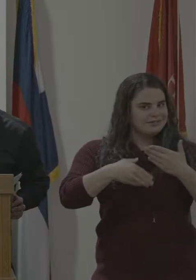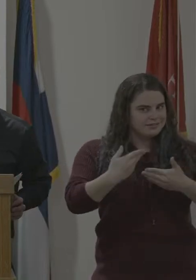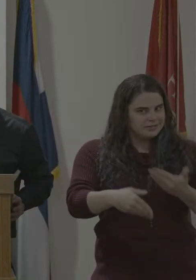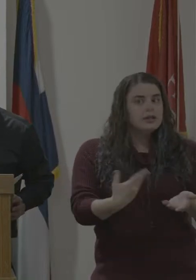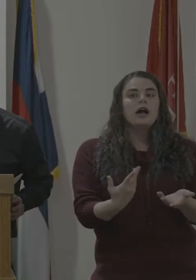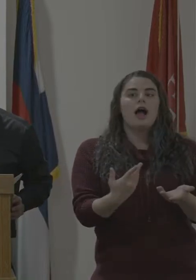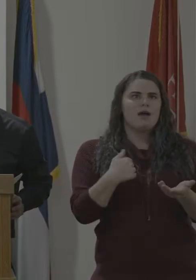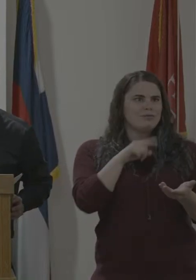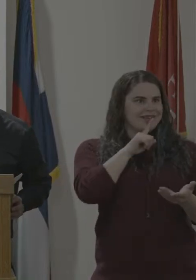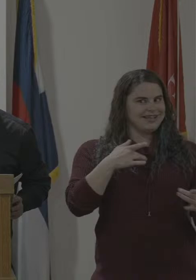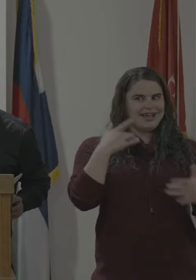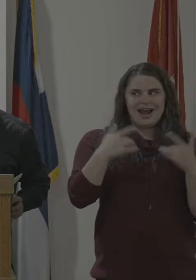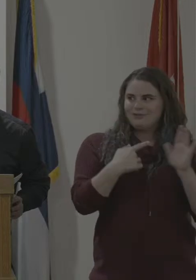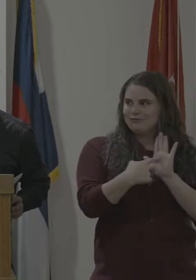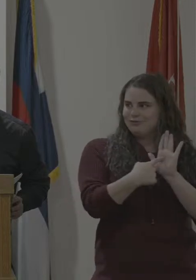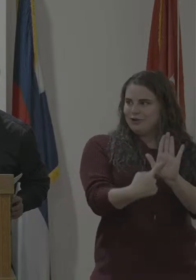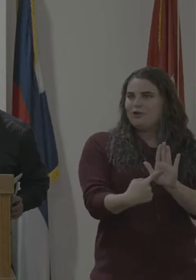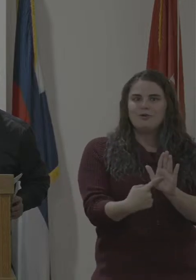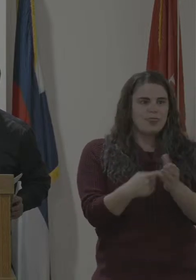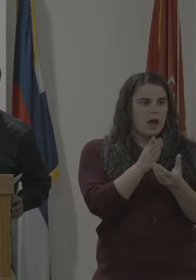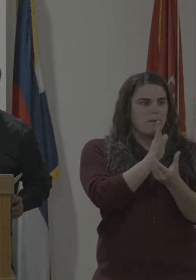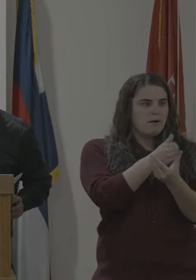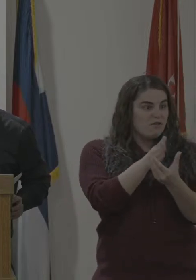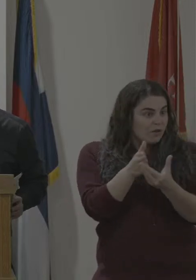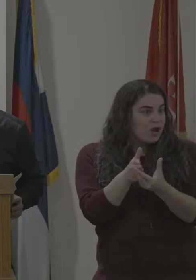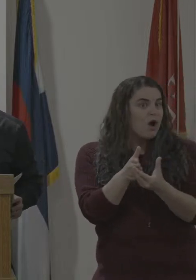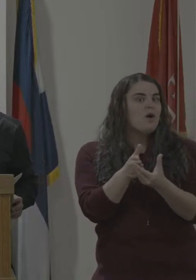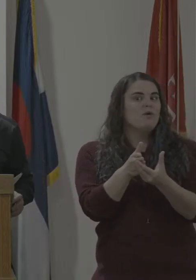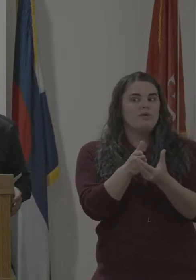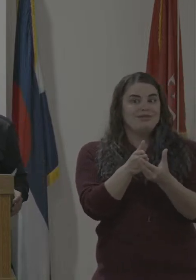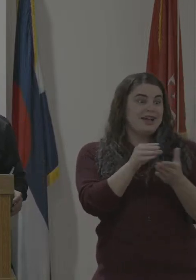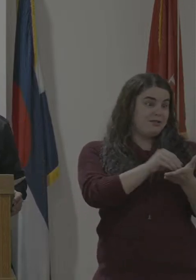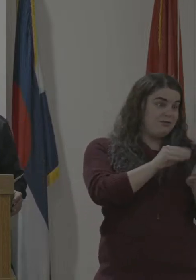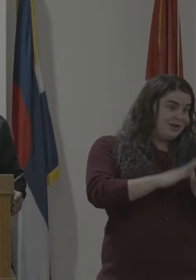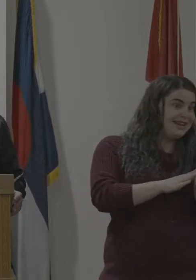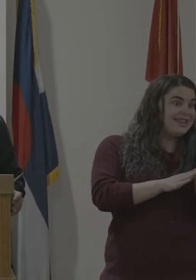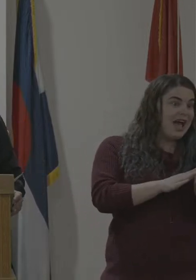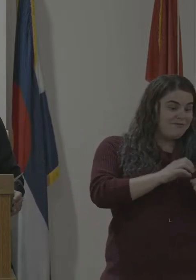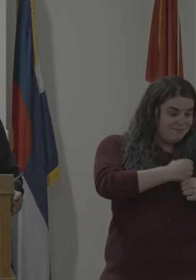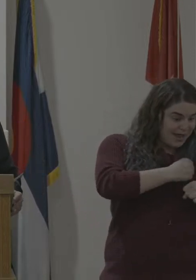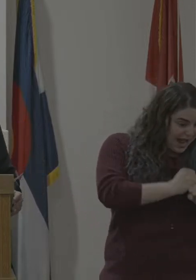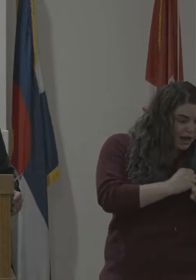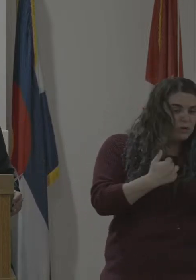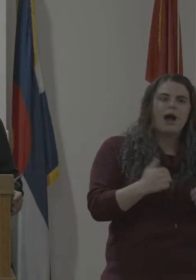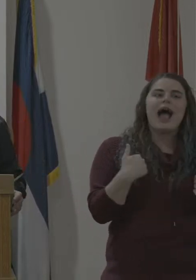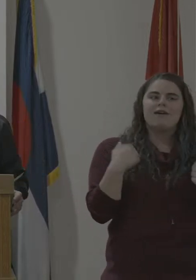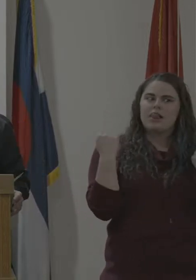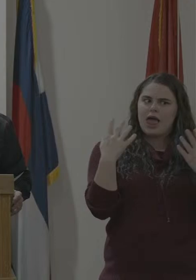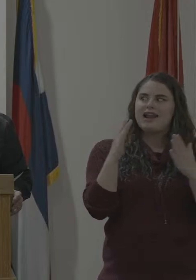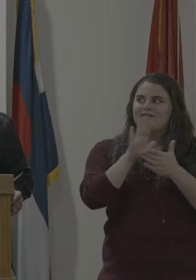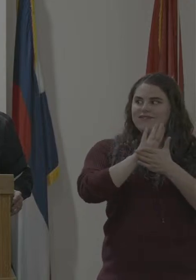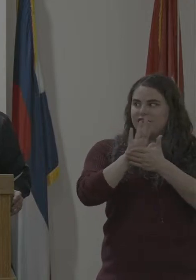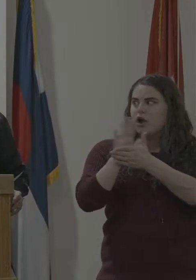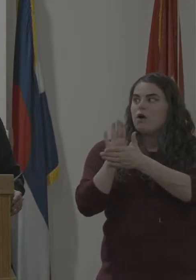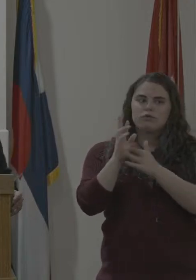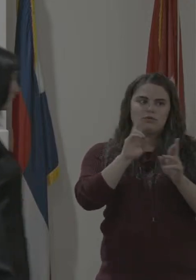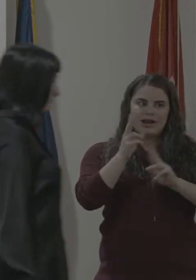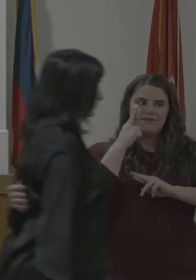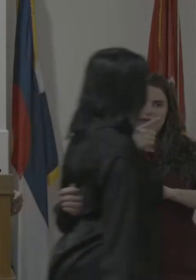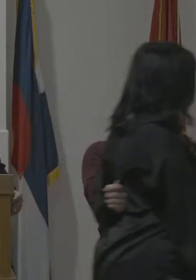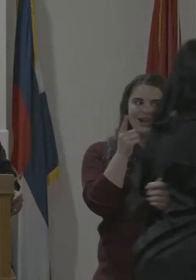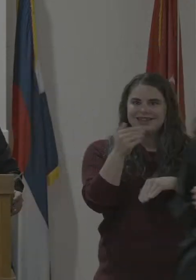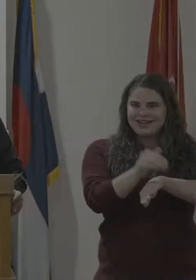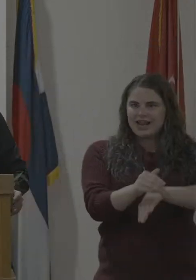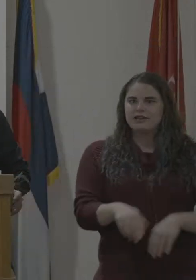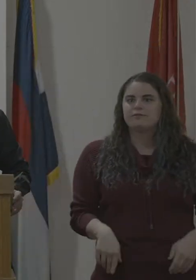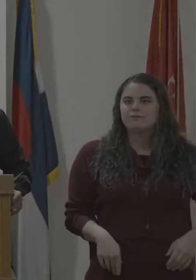to be able to show off some of the portfolios that our VAMA students have completed. We have a bunch of videos for you tonight. A little bit